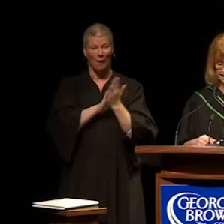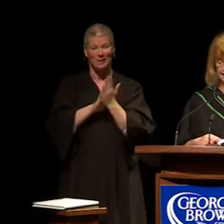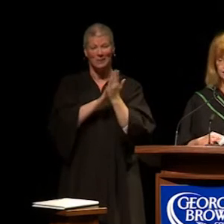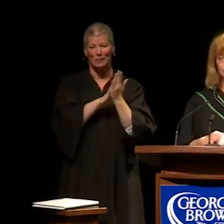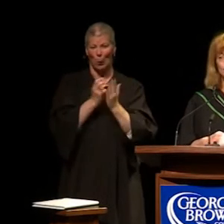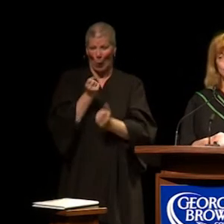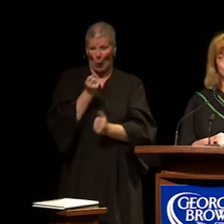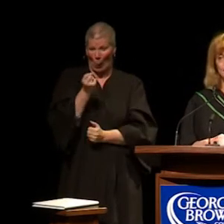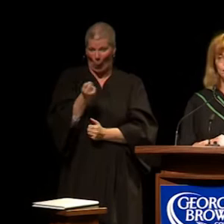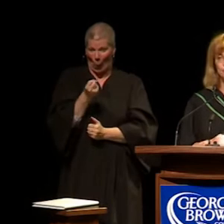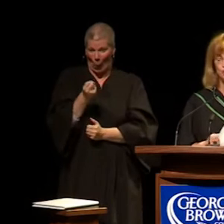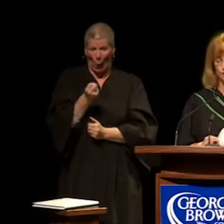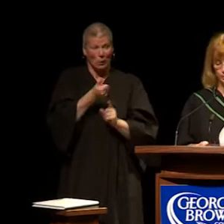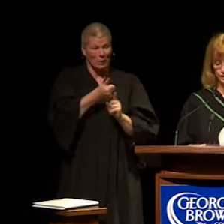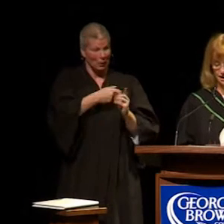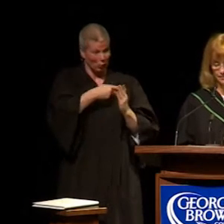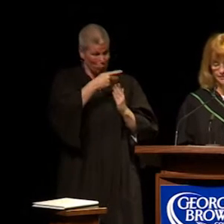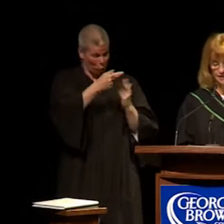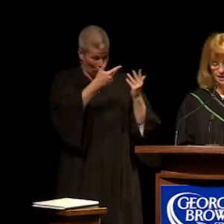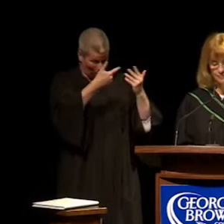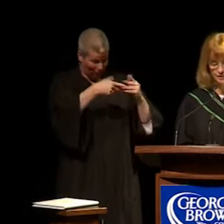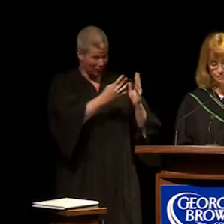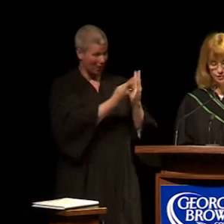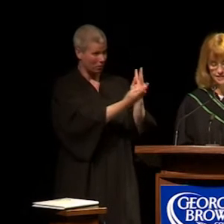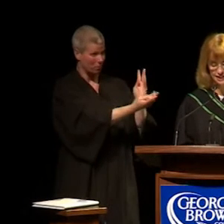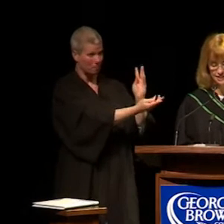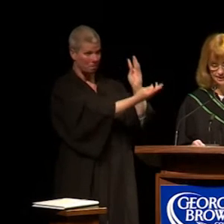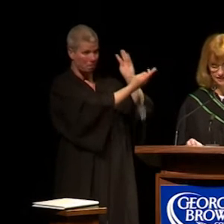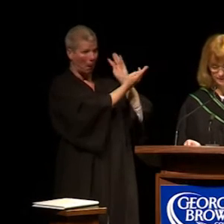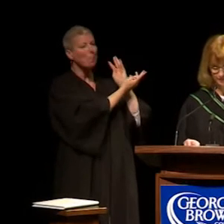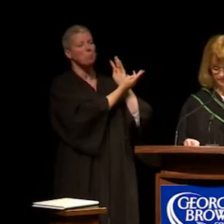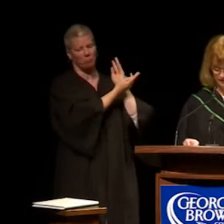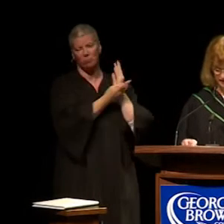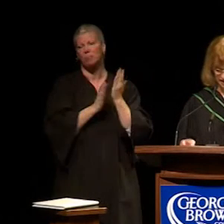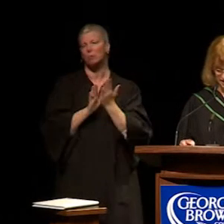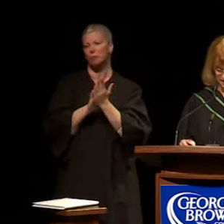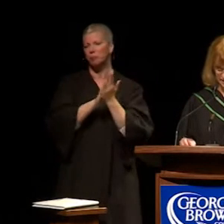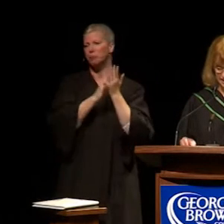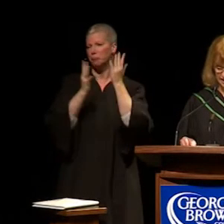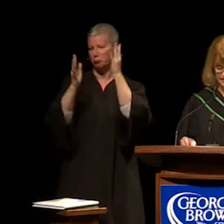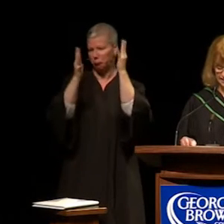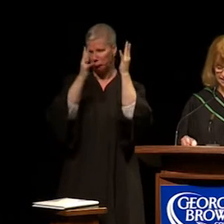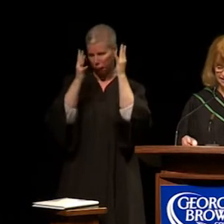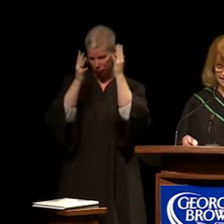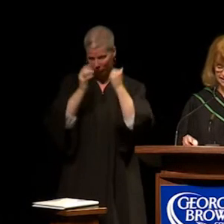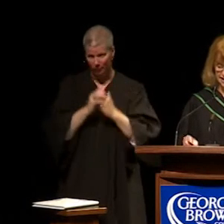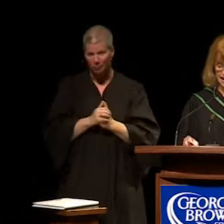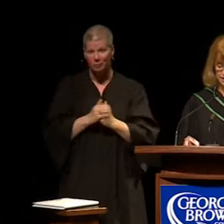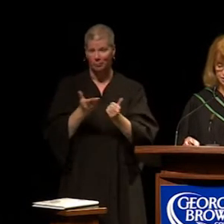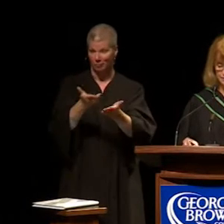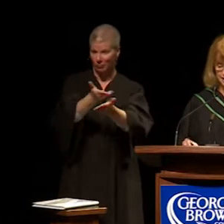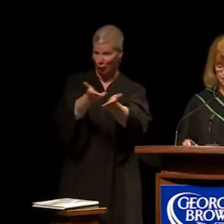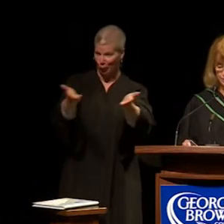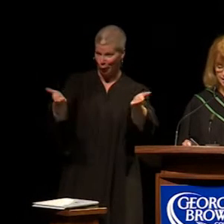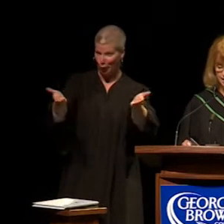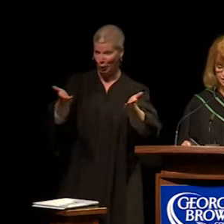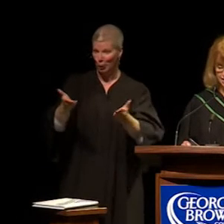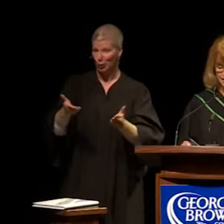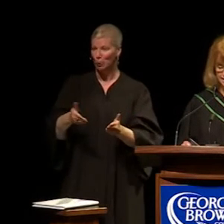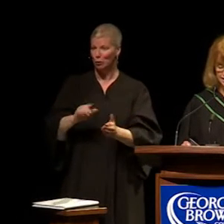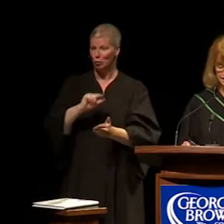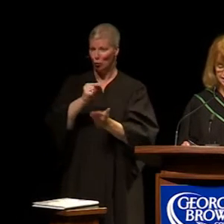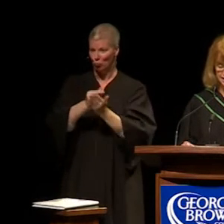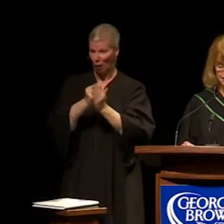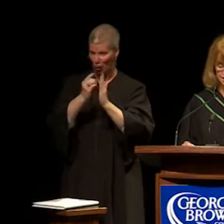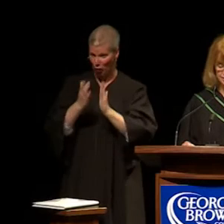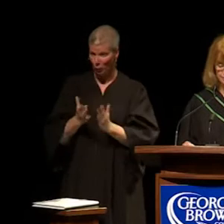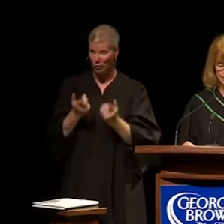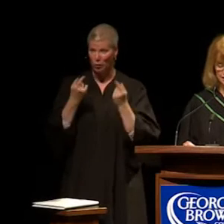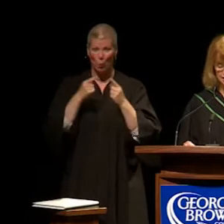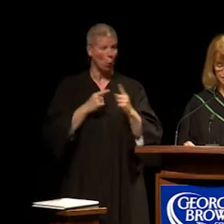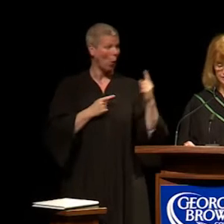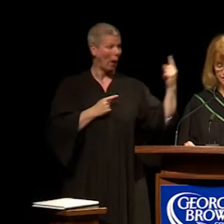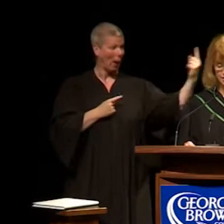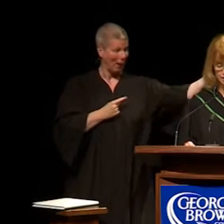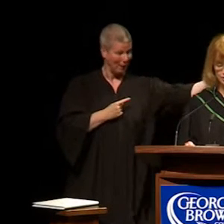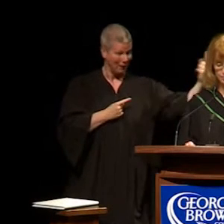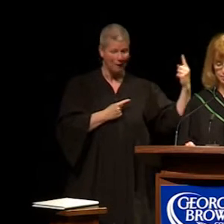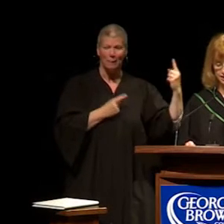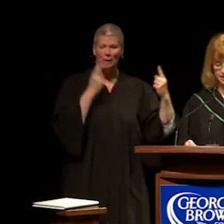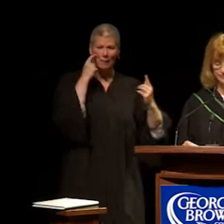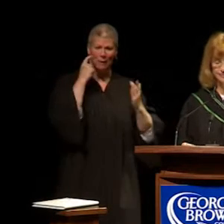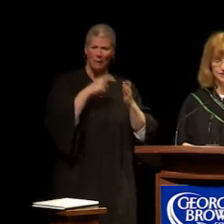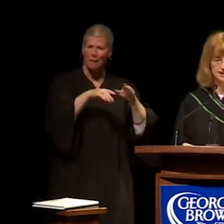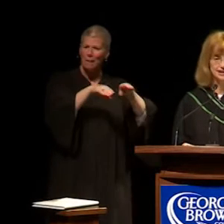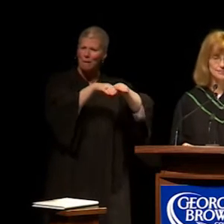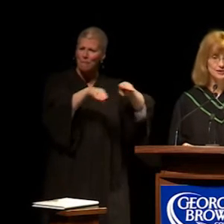the candidates from each program have been presented. Candidates, as you make your way across the stage, please follow